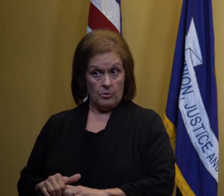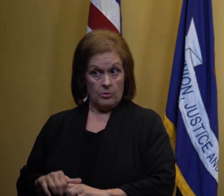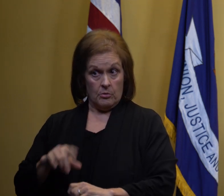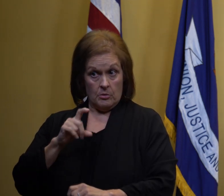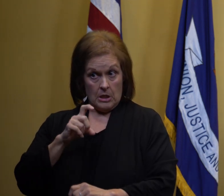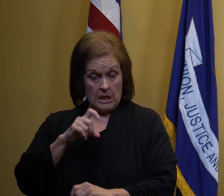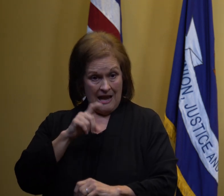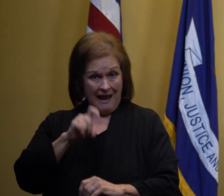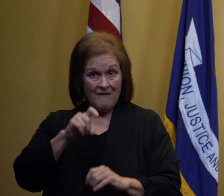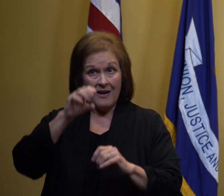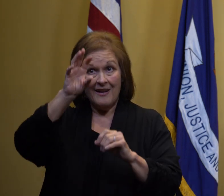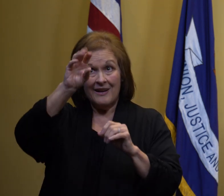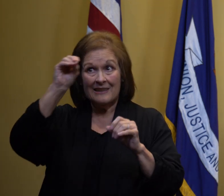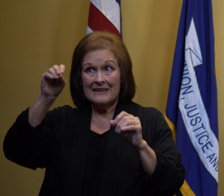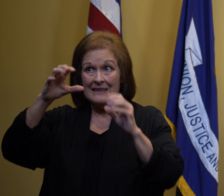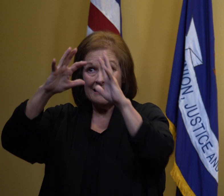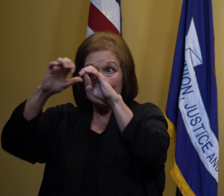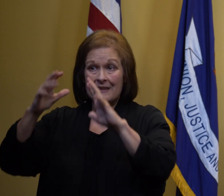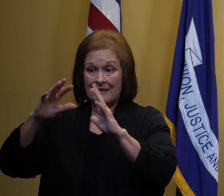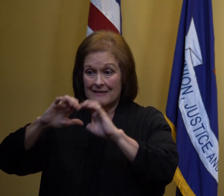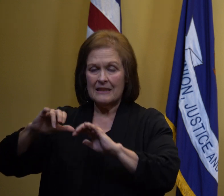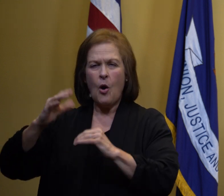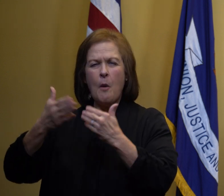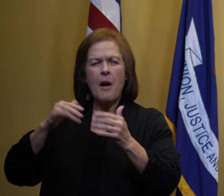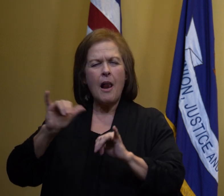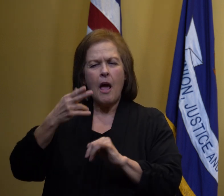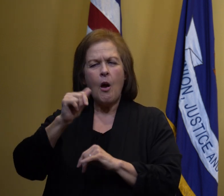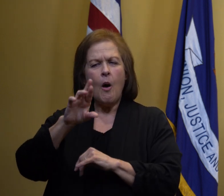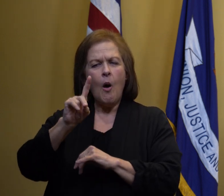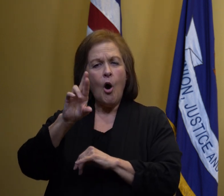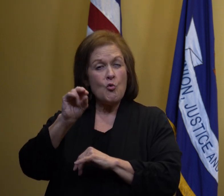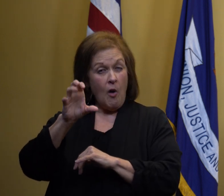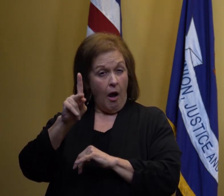have to be, piece by piece, or how the Hard Rock had partial implosion?